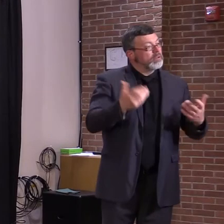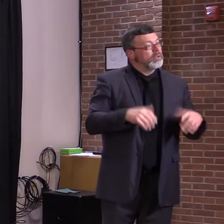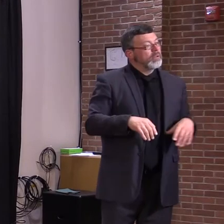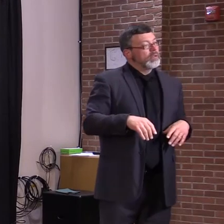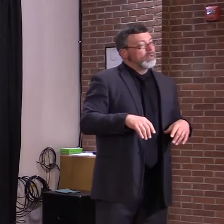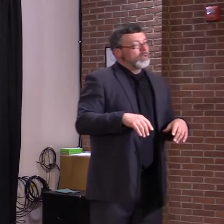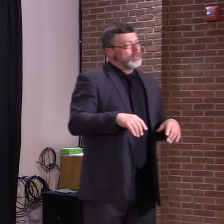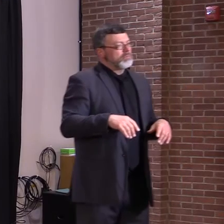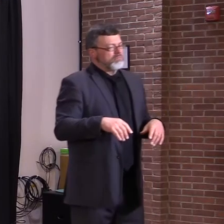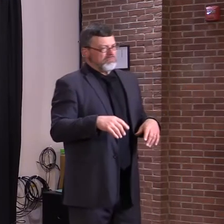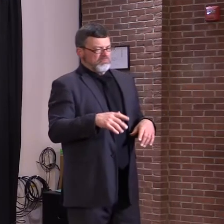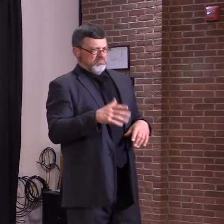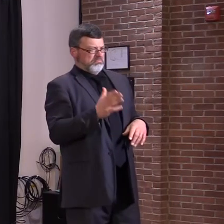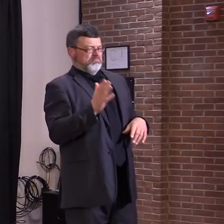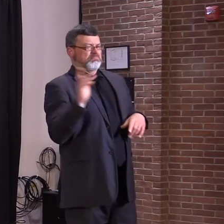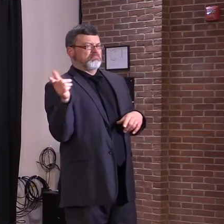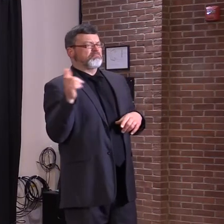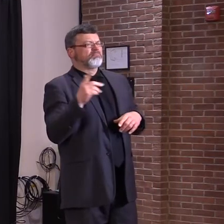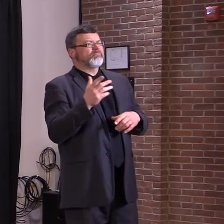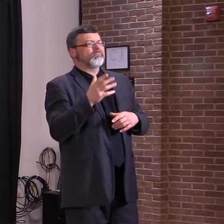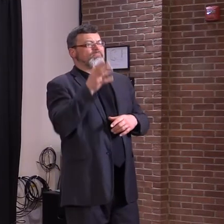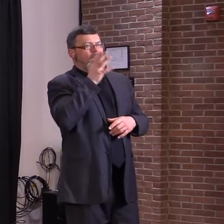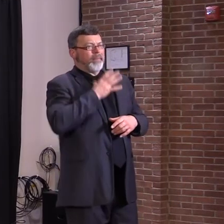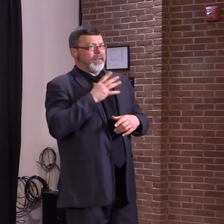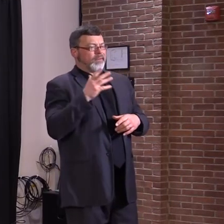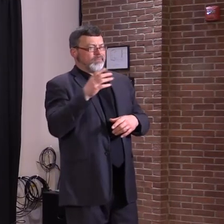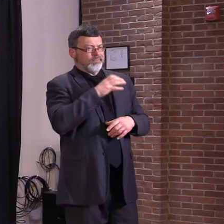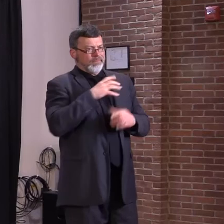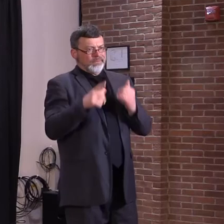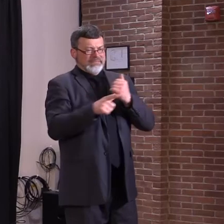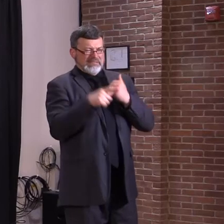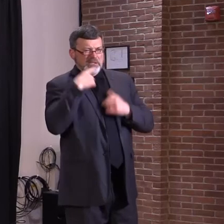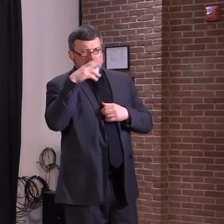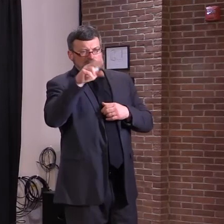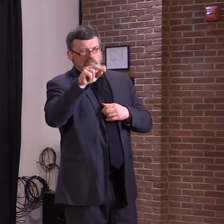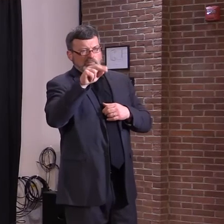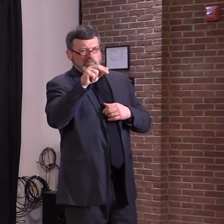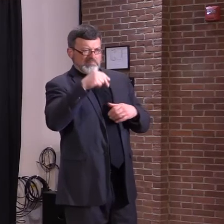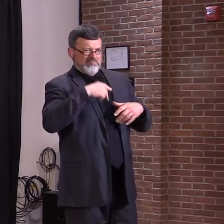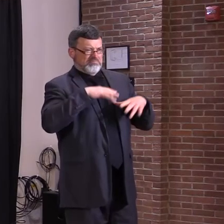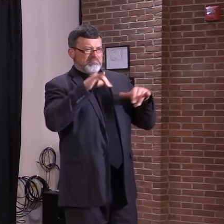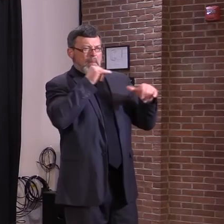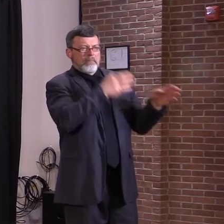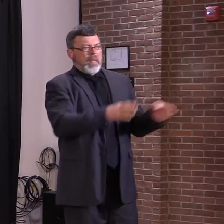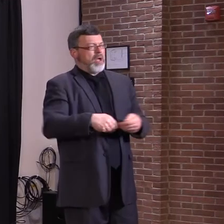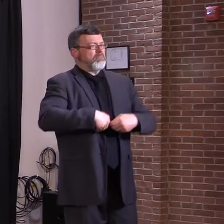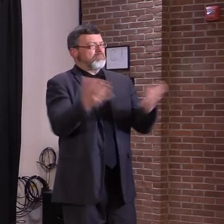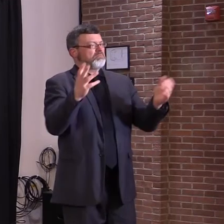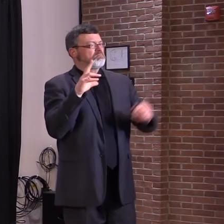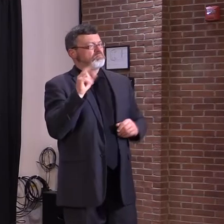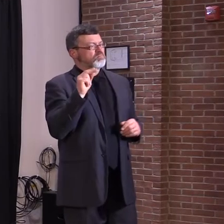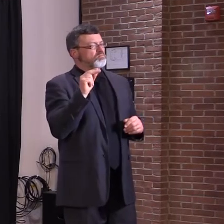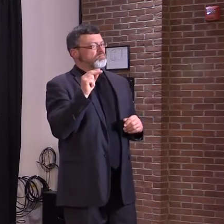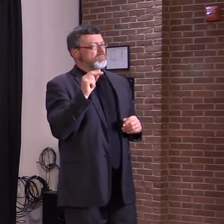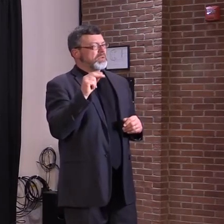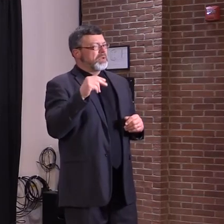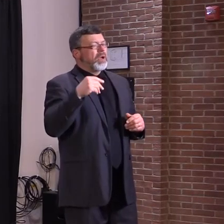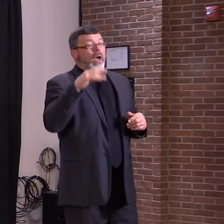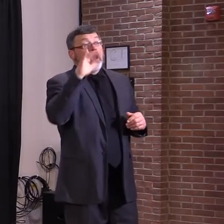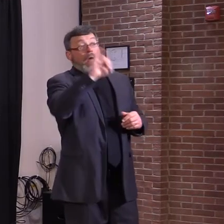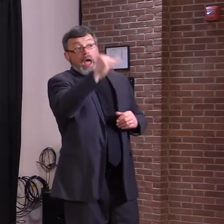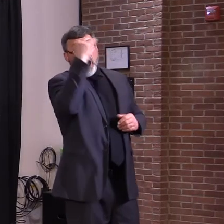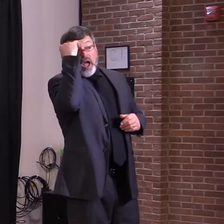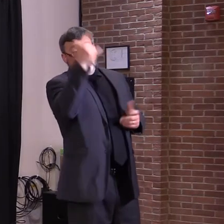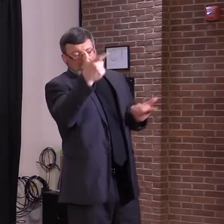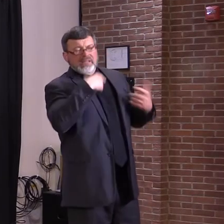offer additional mail-in tests, but again, we do have sites across the state. I'm happy to talk with you offline about specific areas